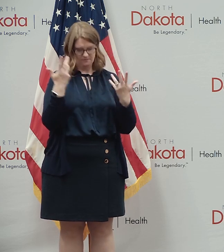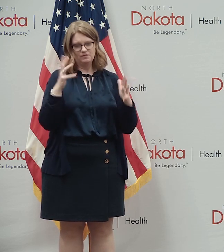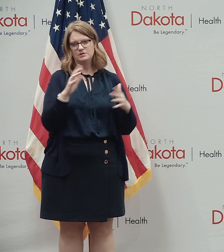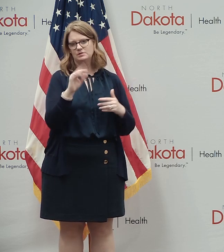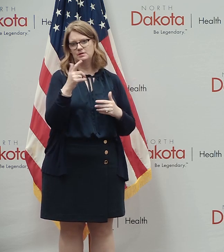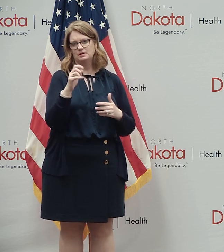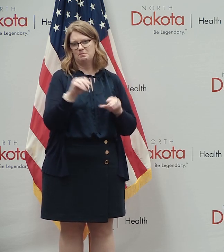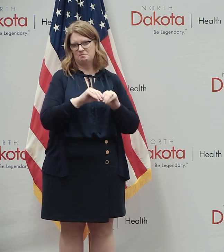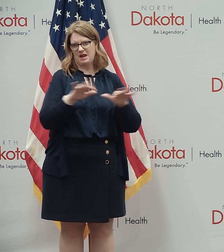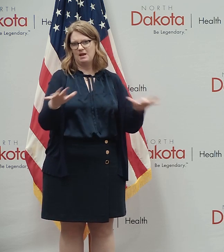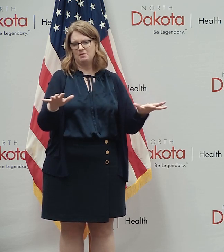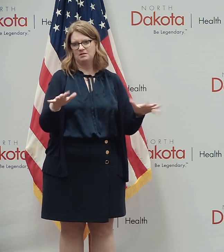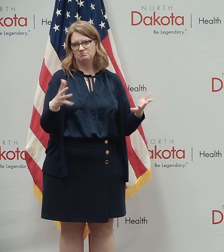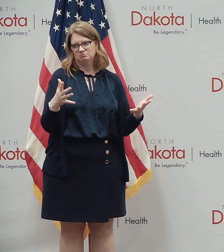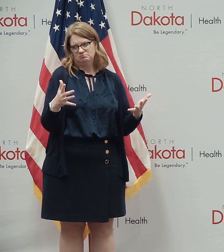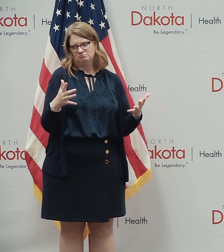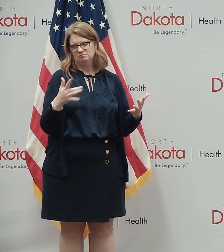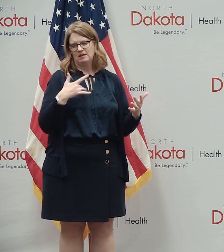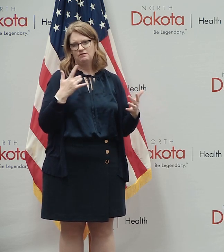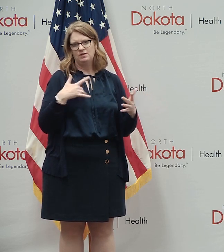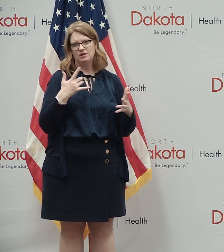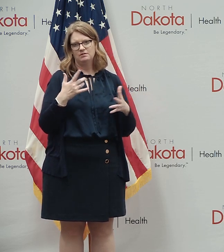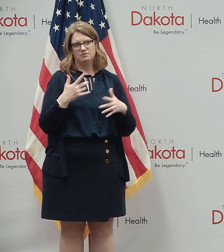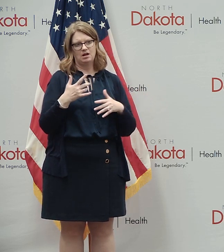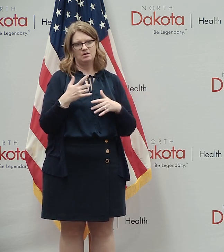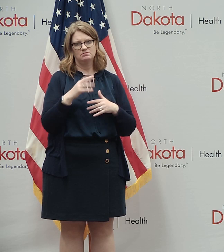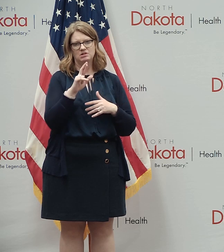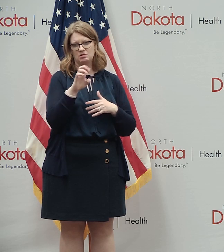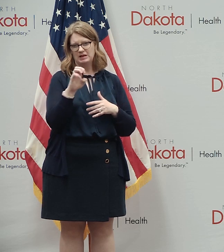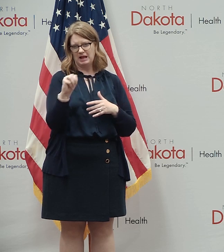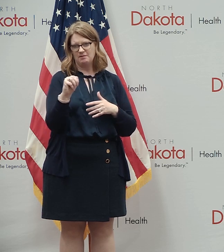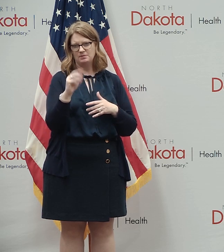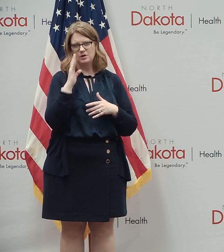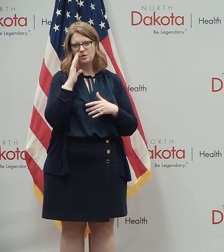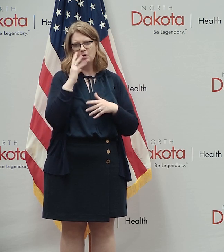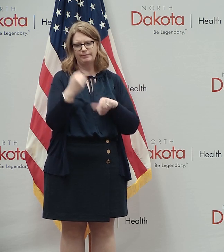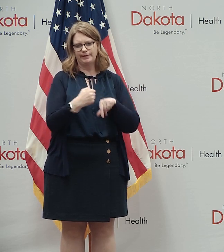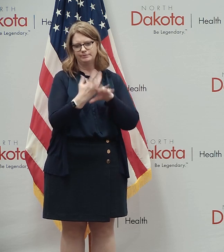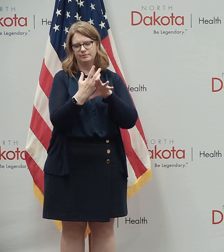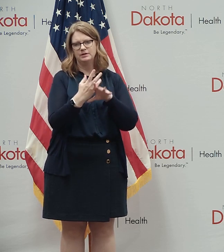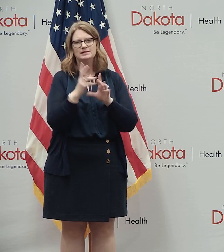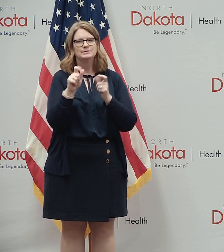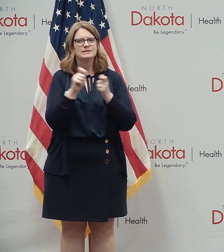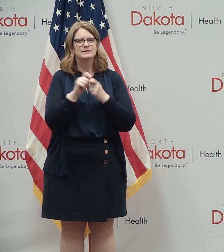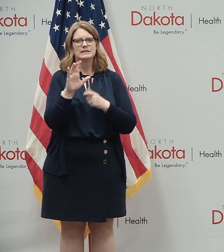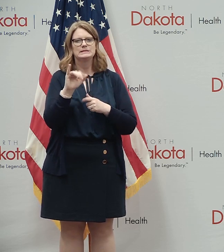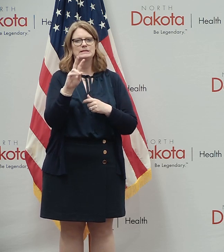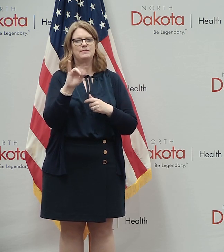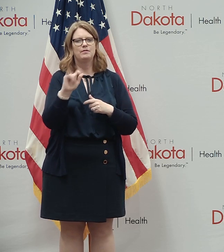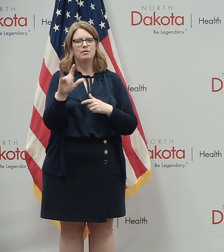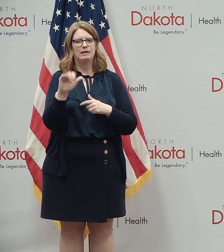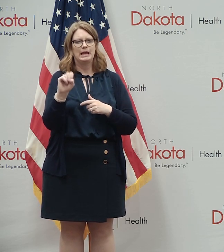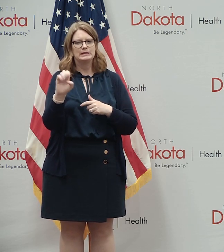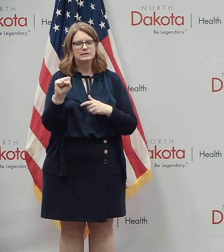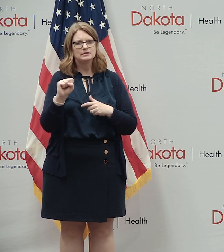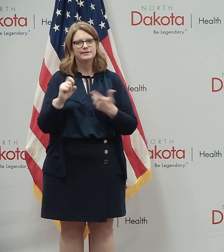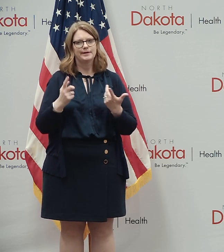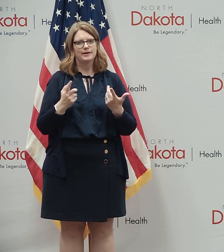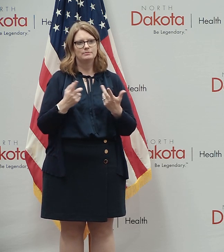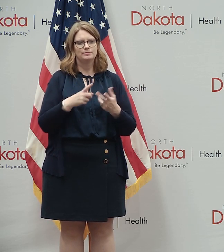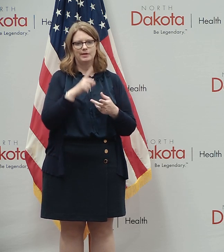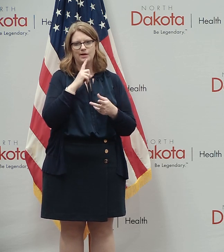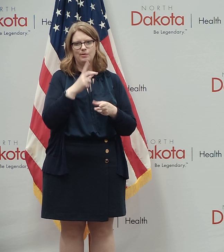pandemic, I think we're going to see a lot more use of our reliable electronic means, particularly in civil cases where